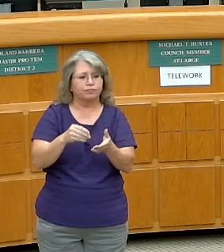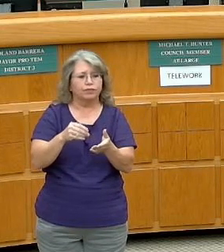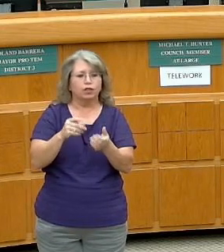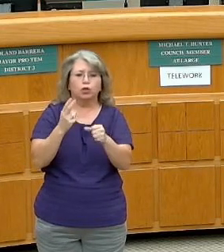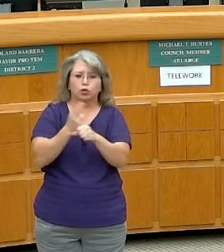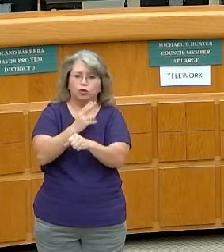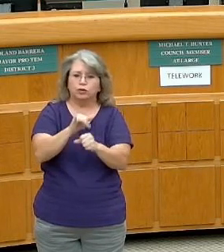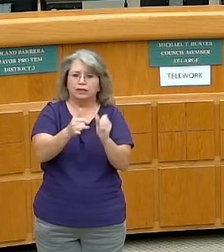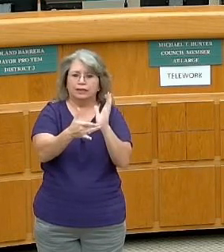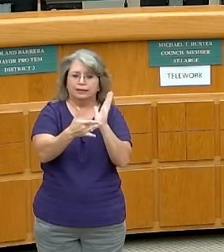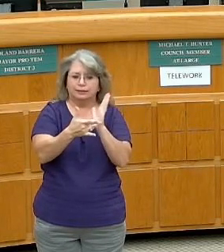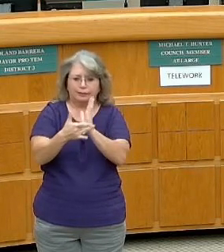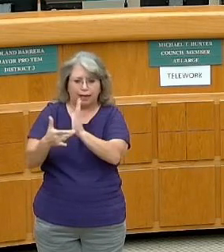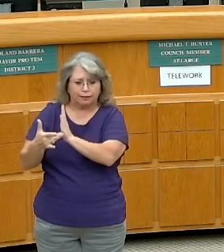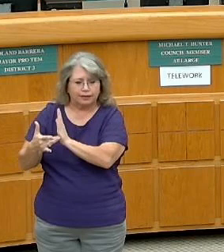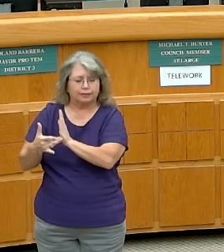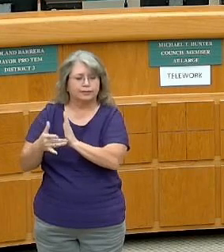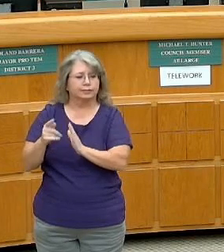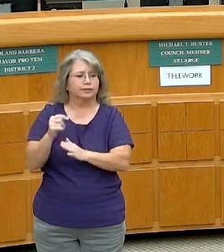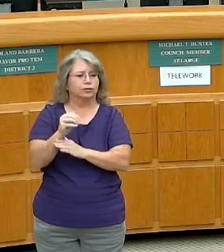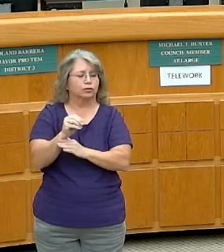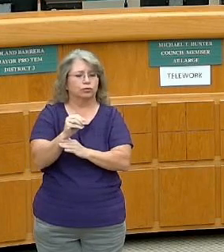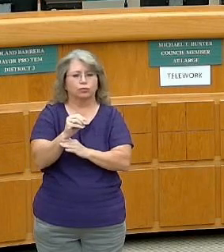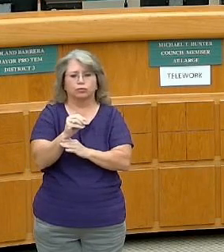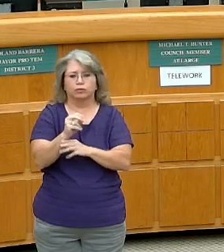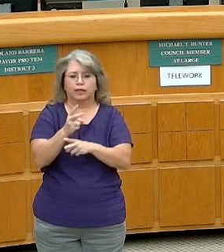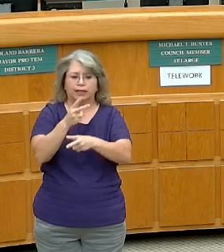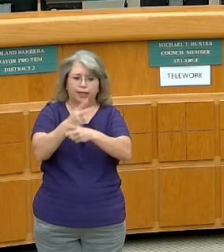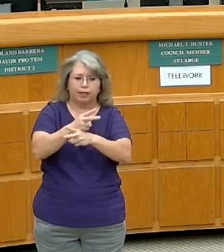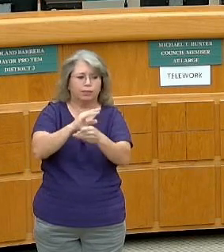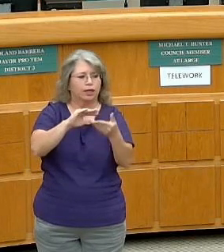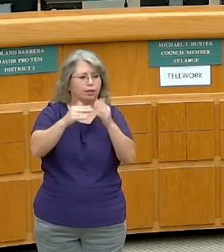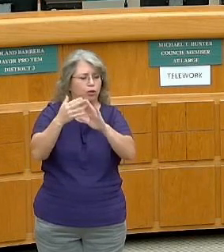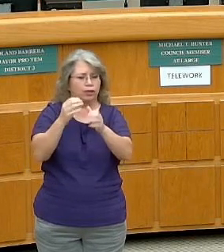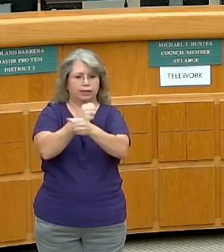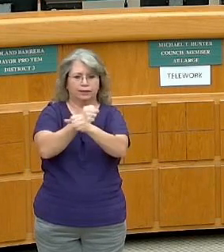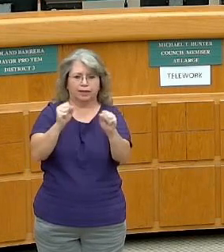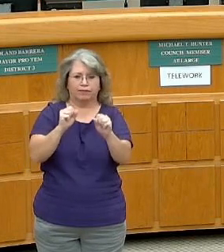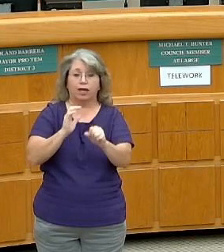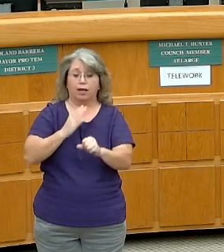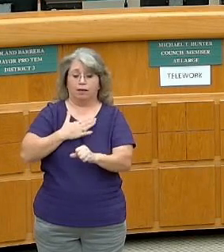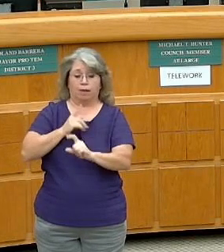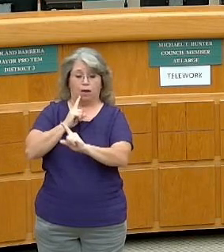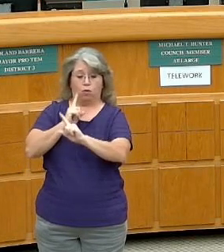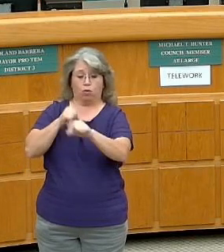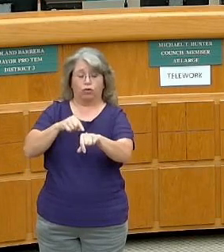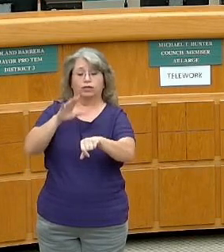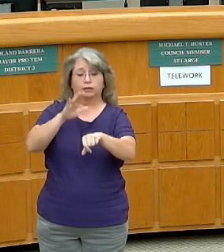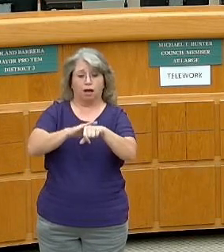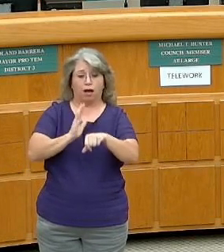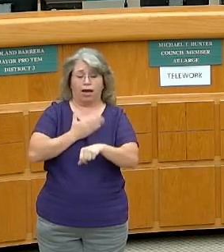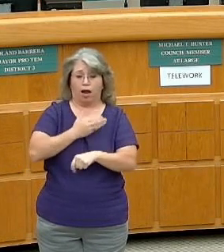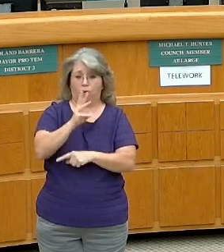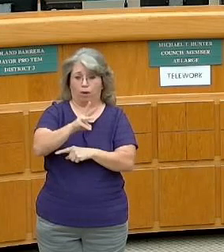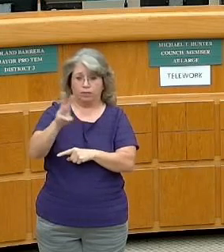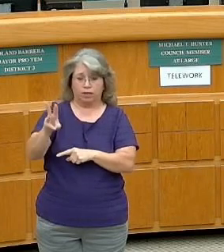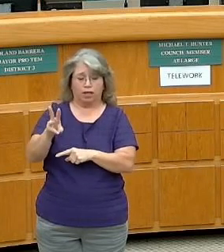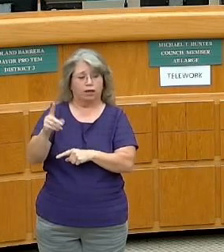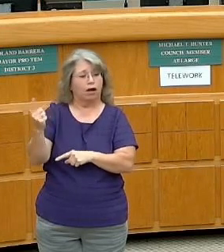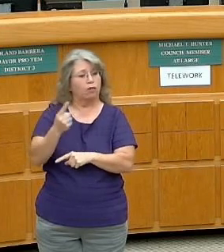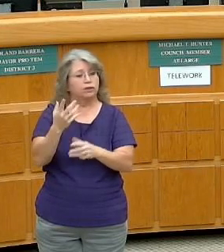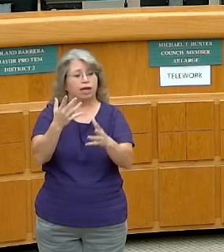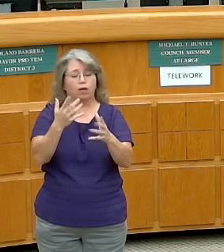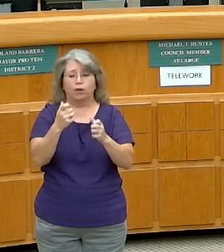our community safe. Our orders are on our website. And as always, I want to give thanks to everybody who is helping